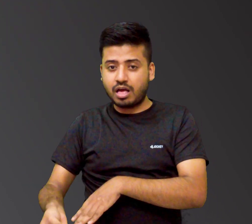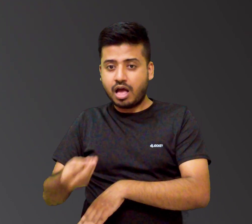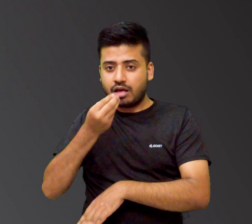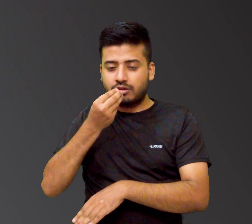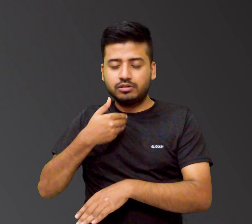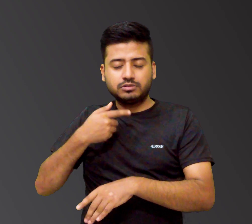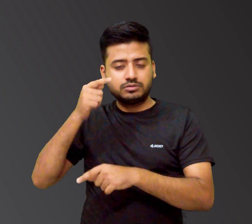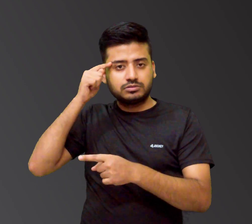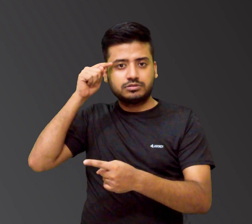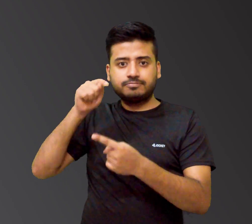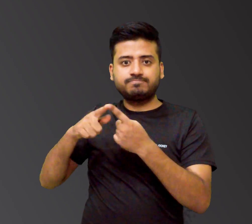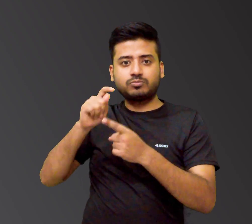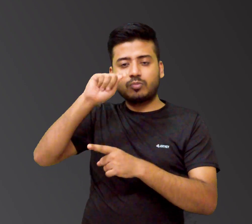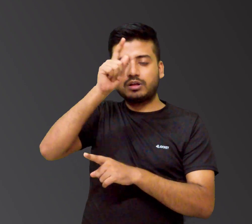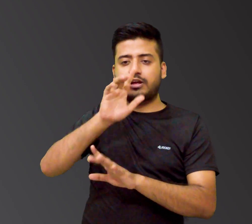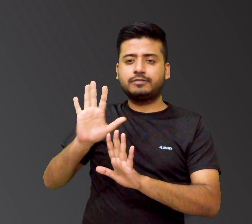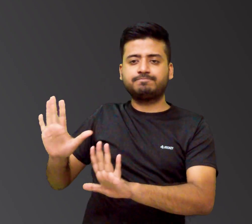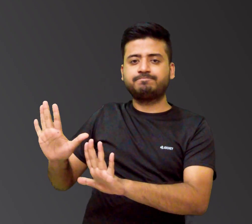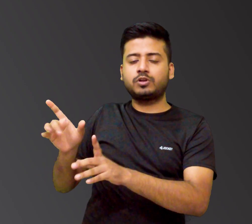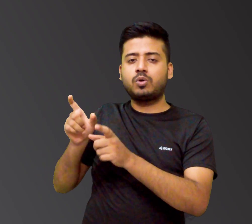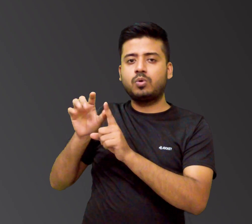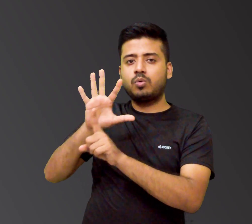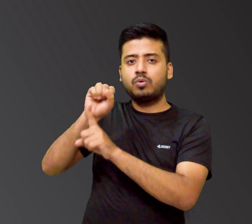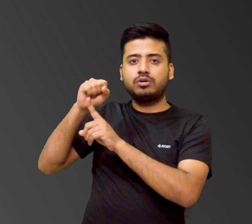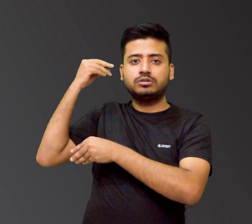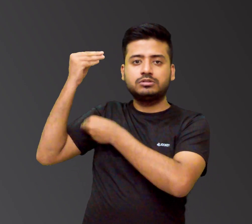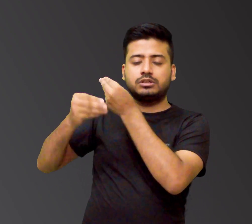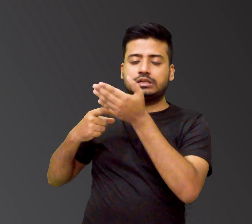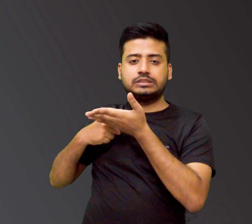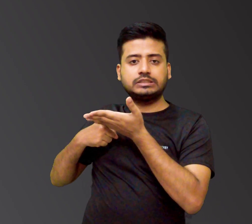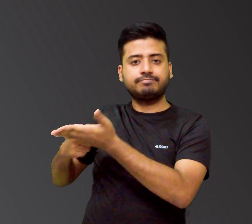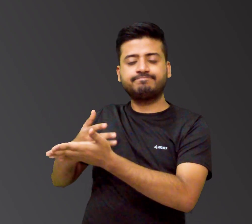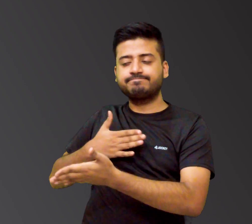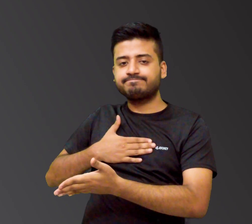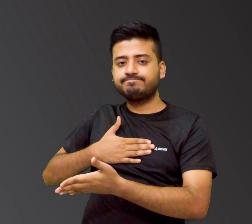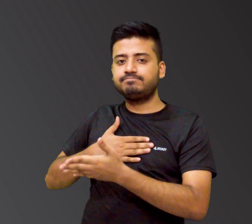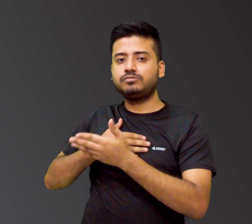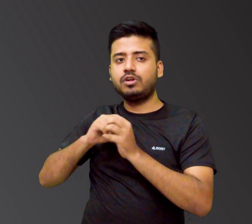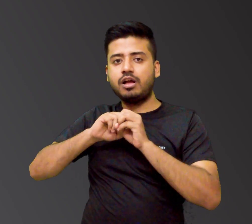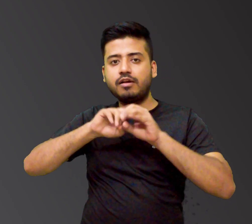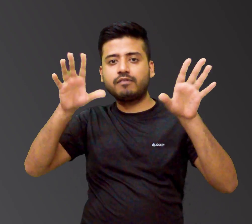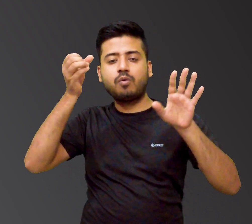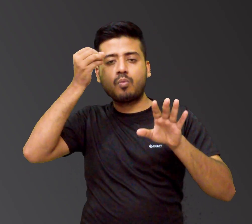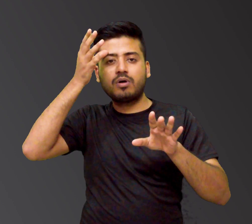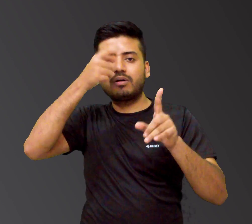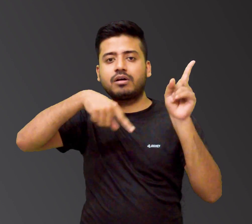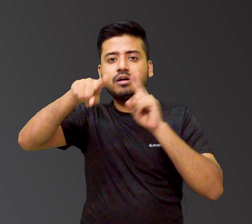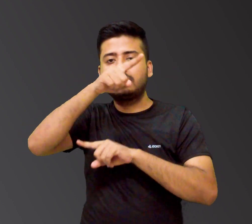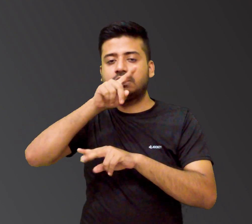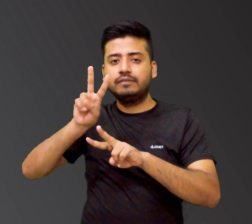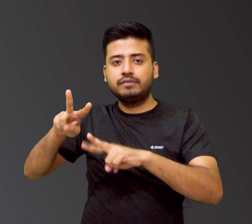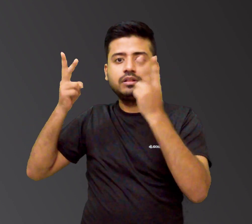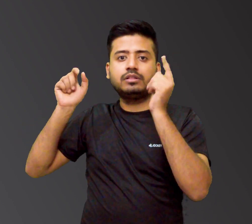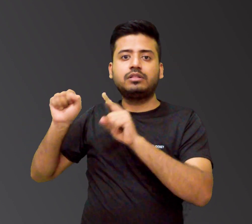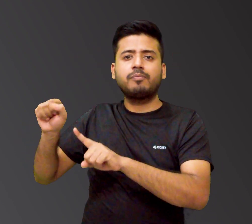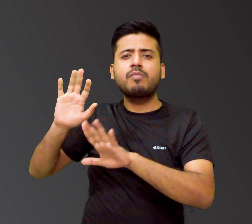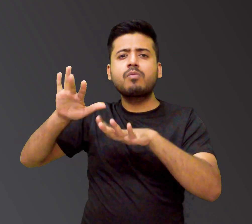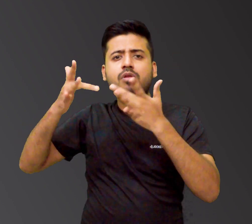from corn. In fact, jora is actually sprouted corn, something we don't often see in United States.